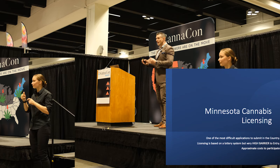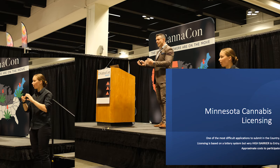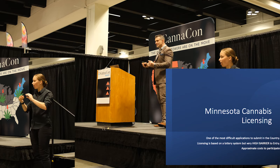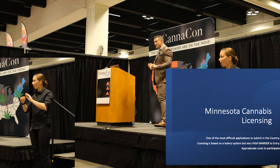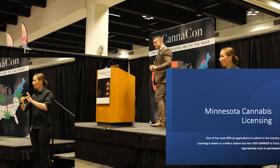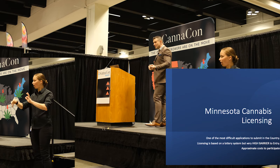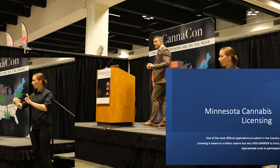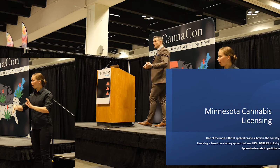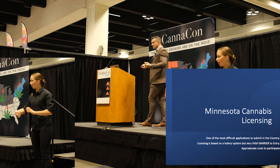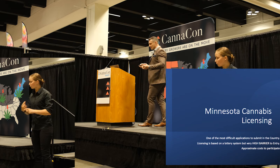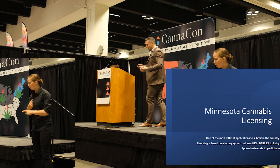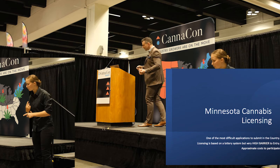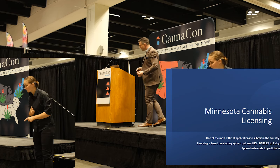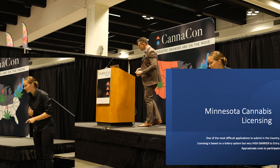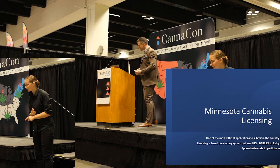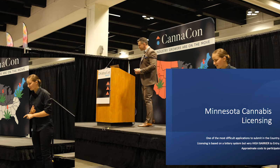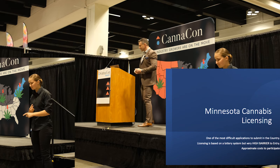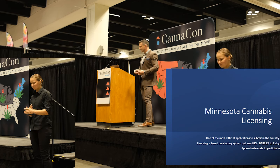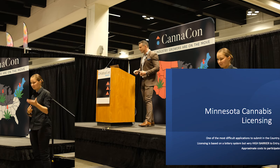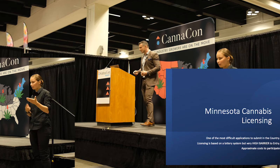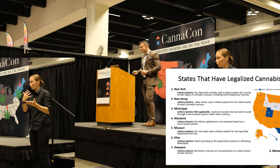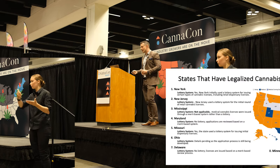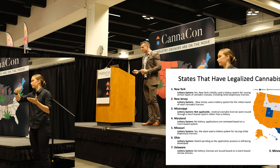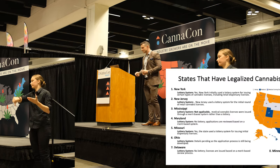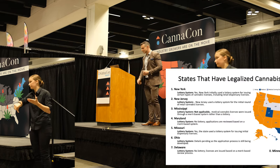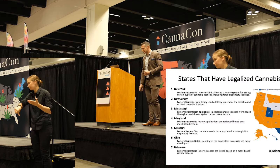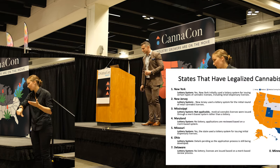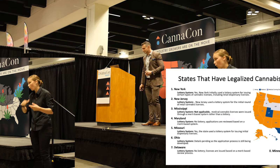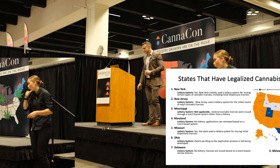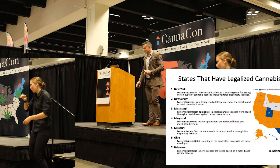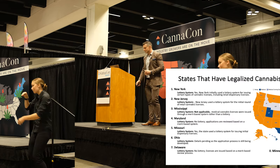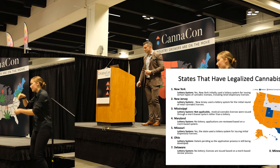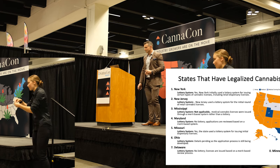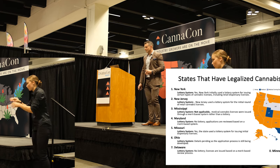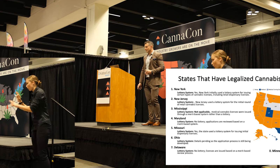applications will not pass muster and go into the lottery round. As simple as that.